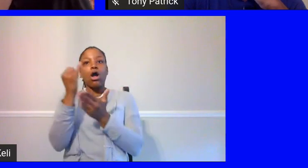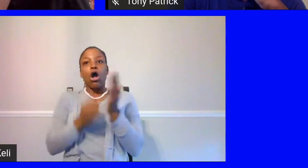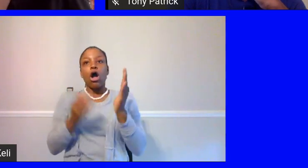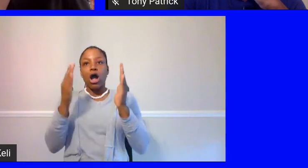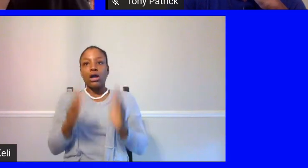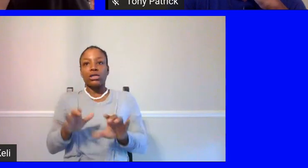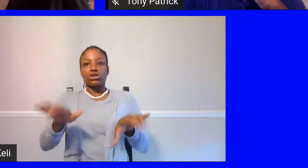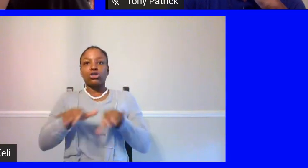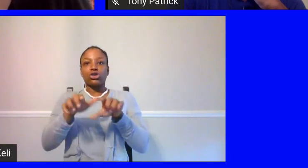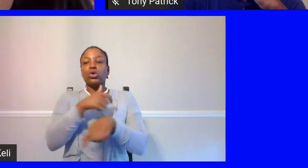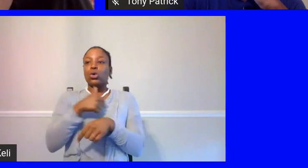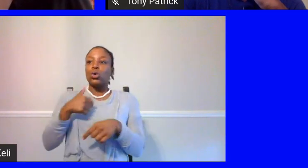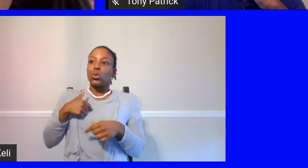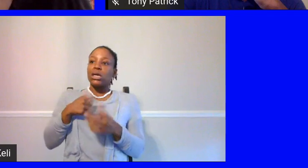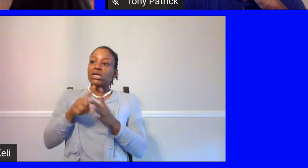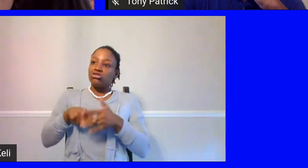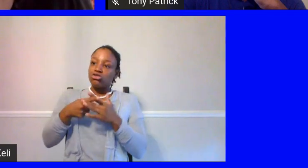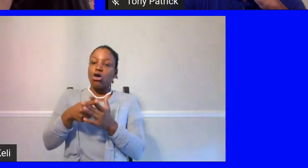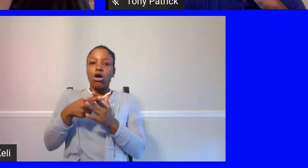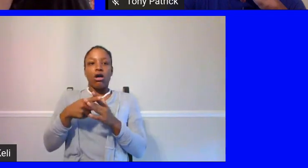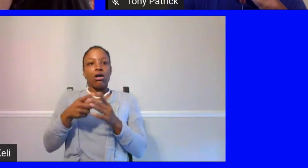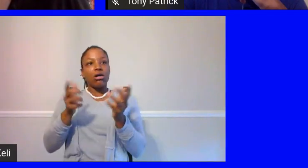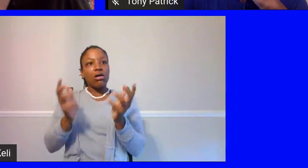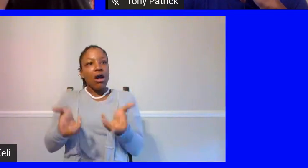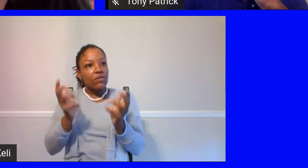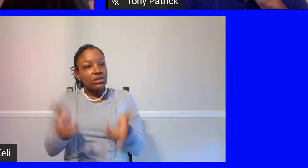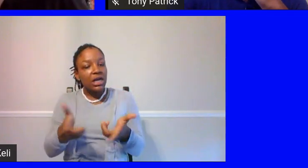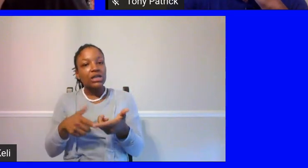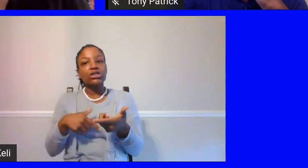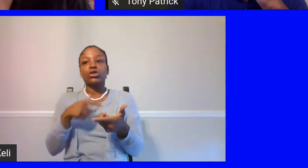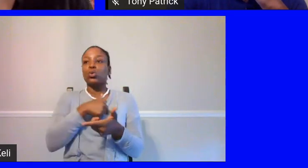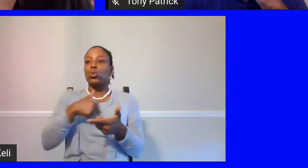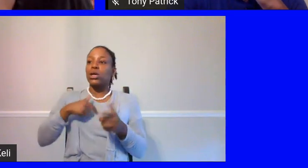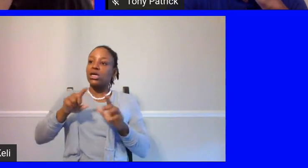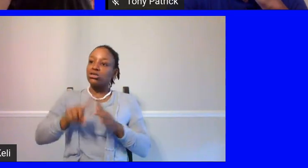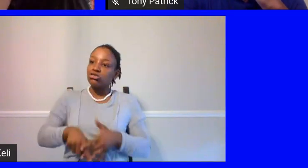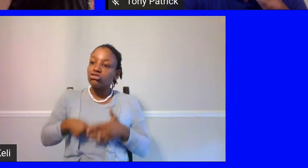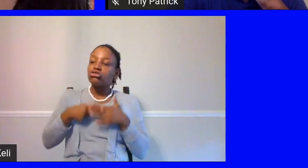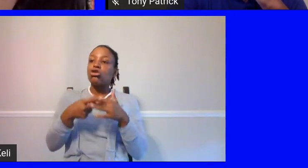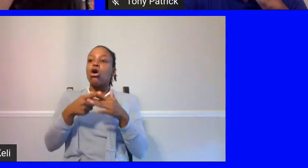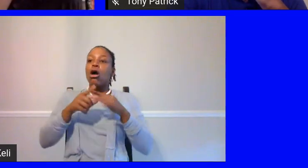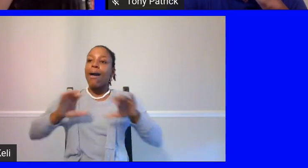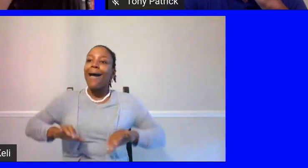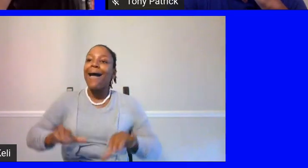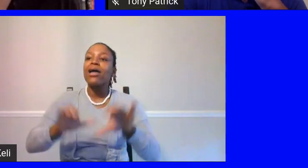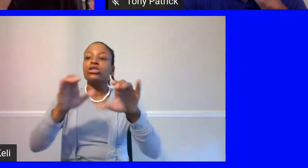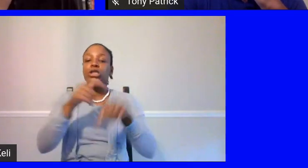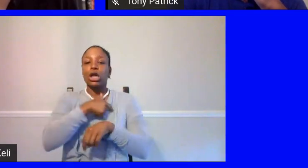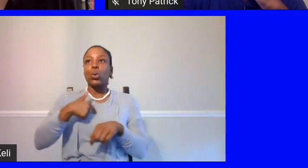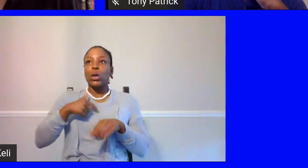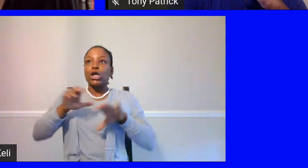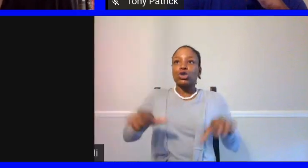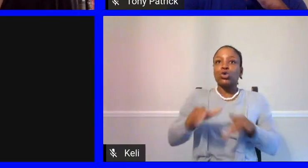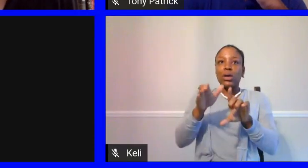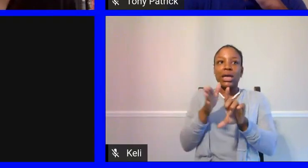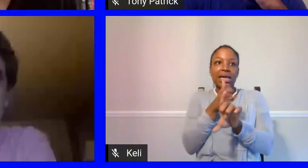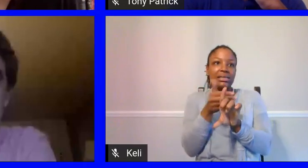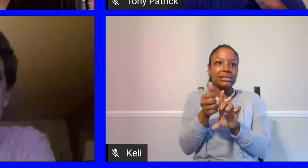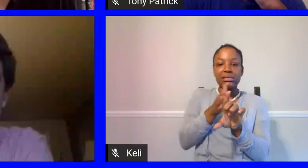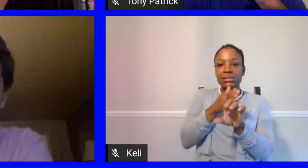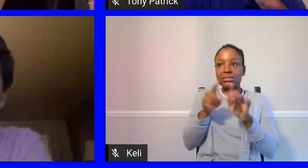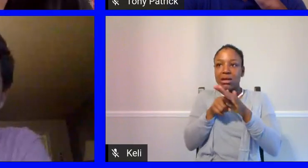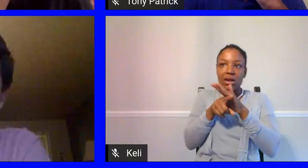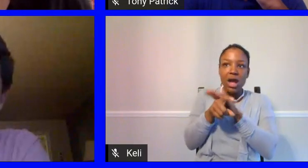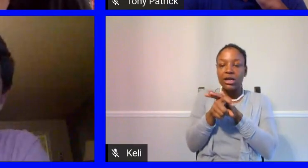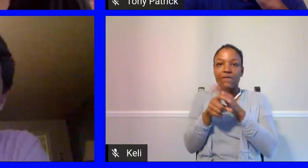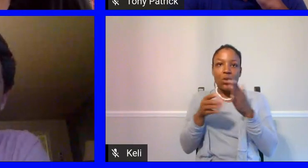provoke conversations and we can provoke action. And we do it in a seductive way where some